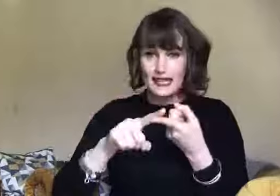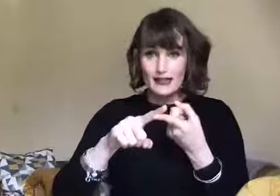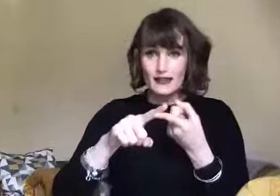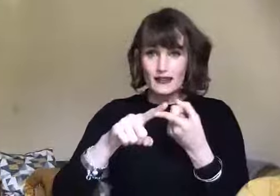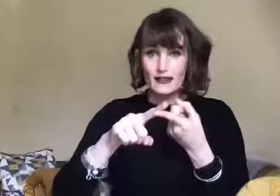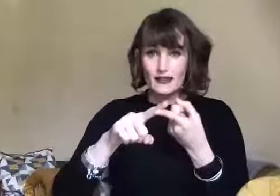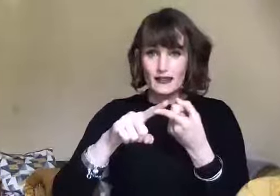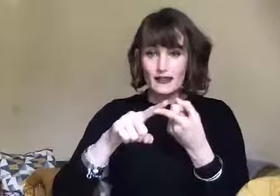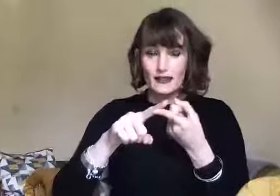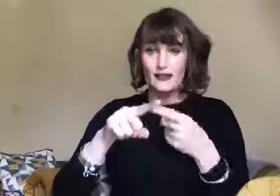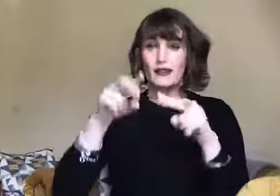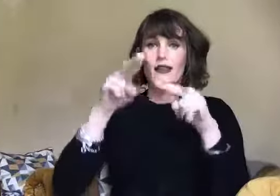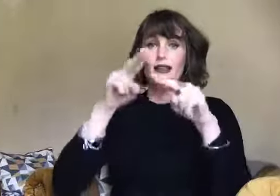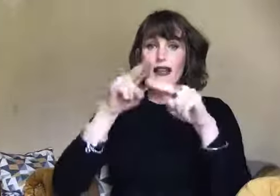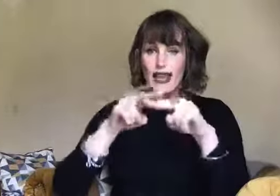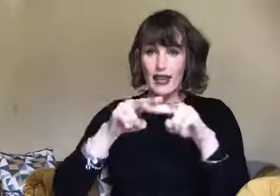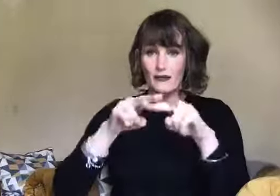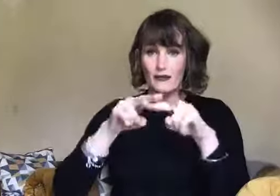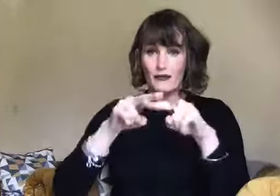E, F,